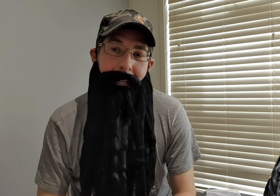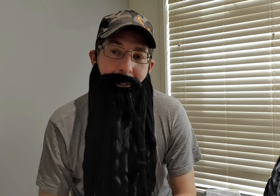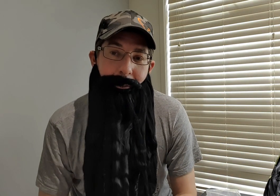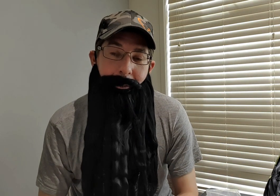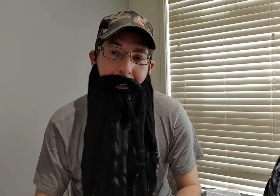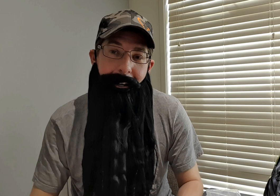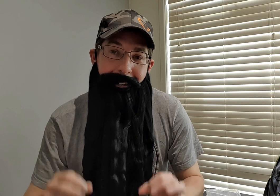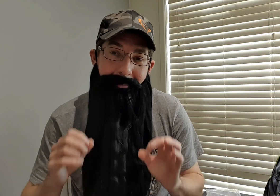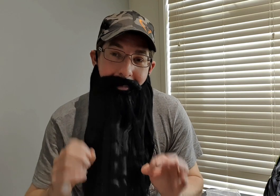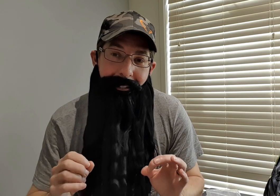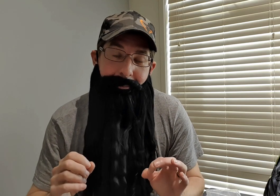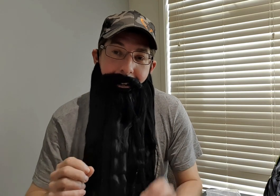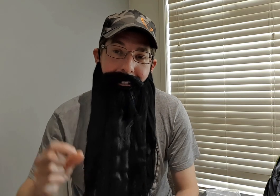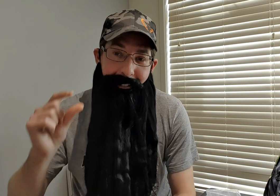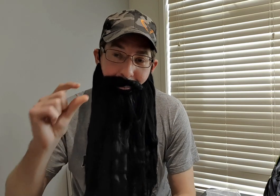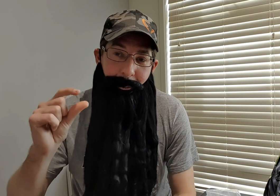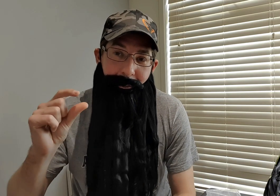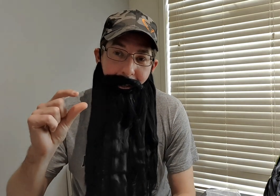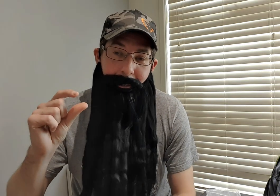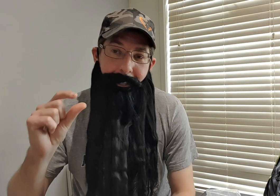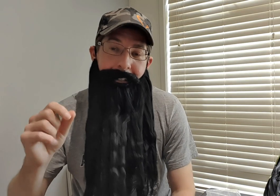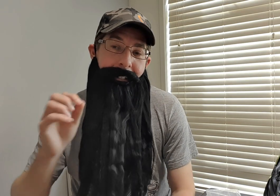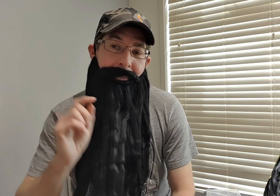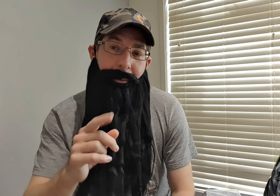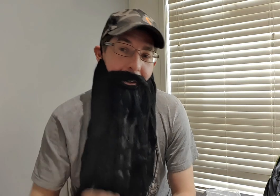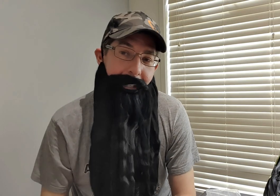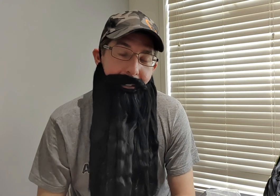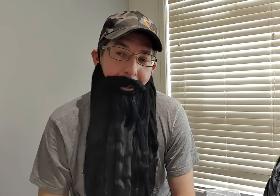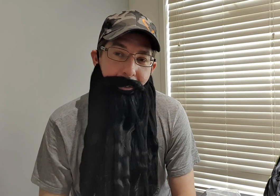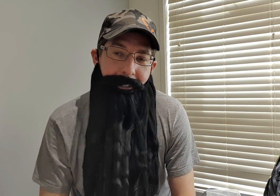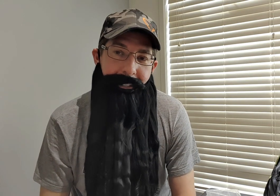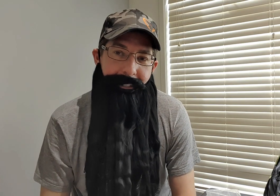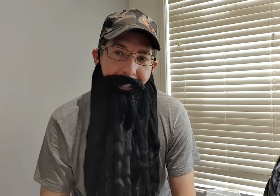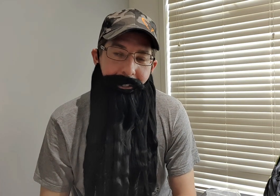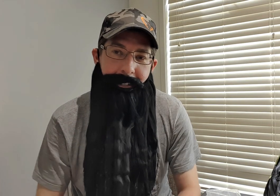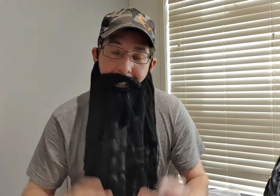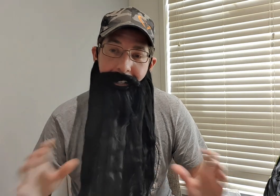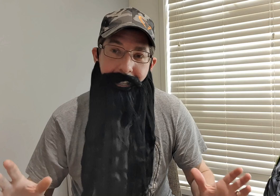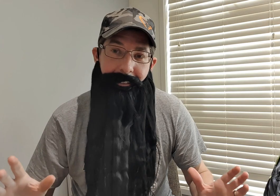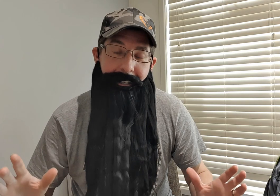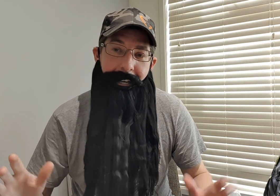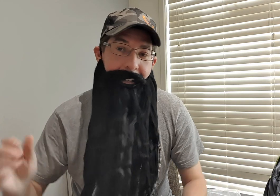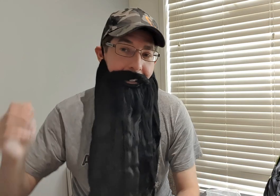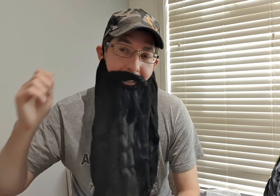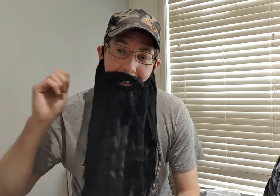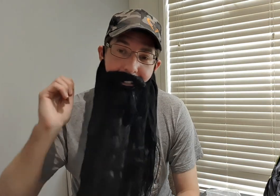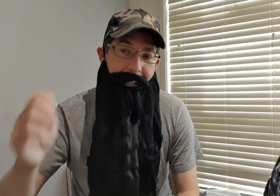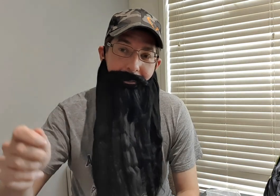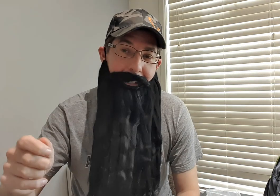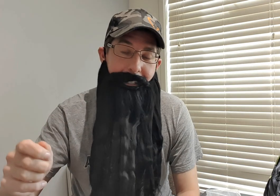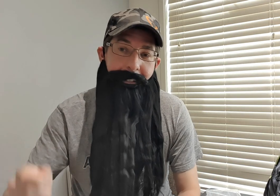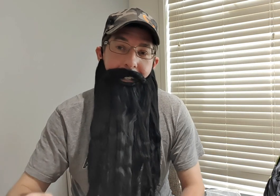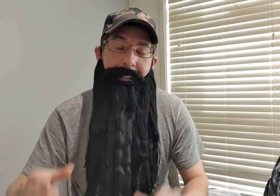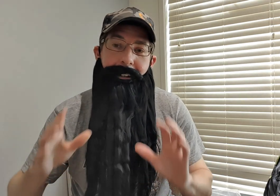want to make sure that I can maximize that small 2-hour window that when I get to my fishing destination, I get out the car and I